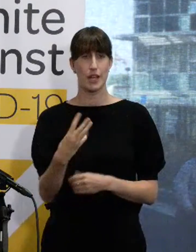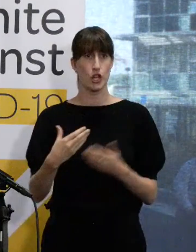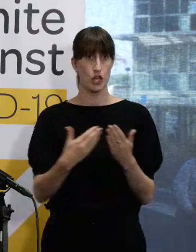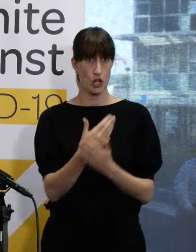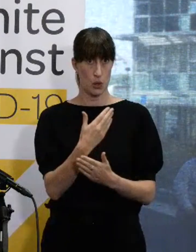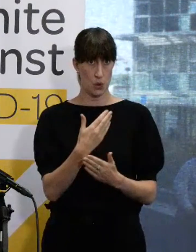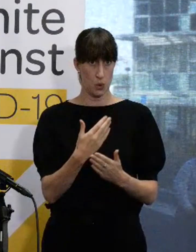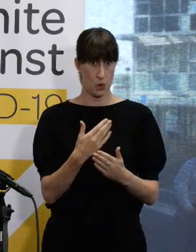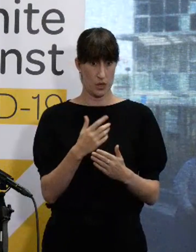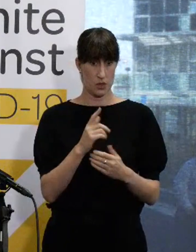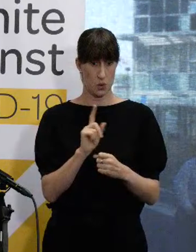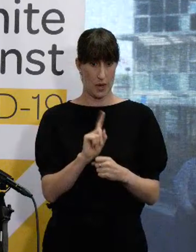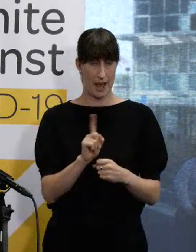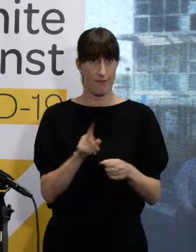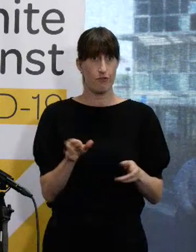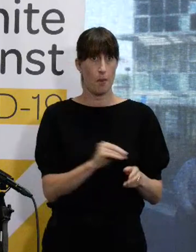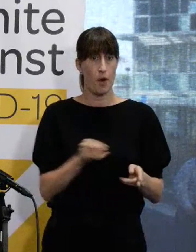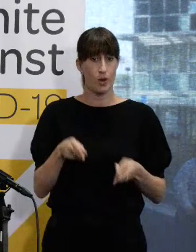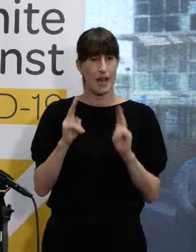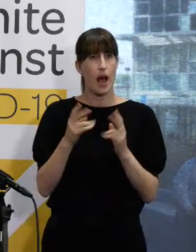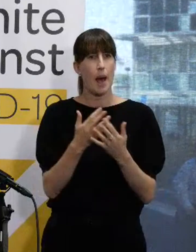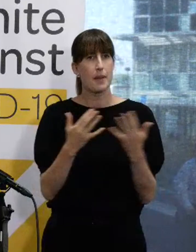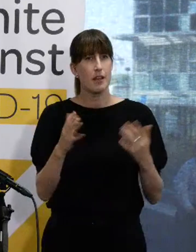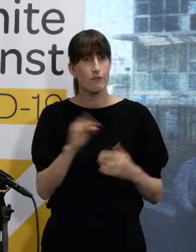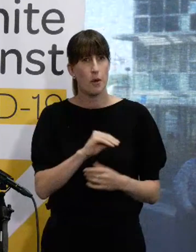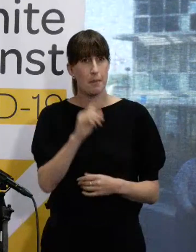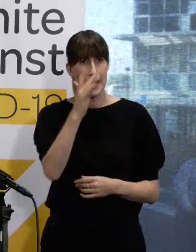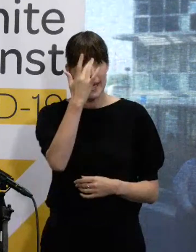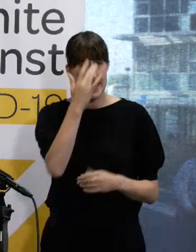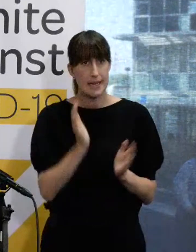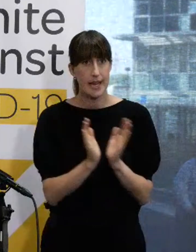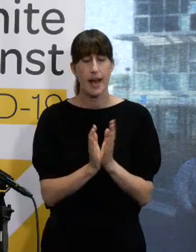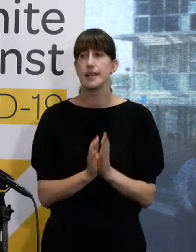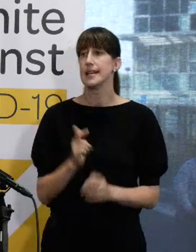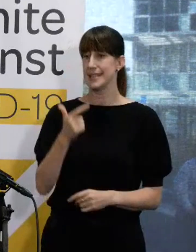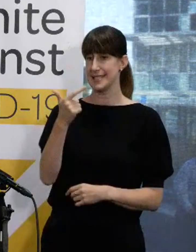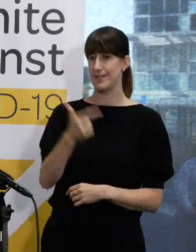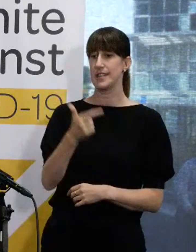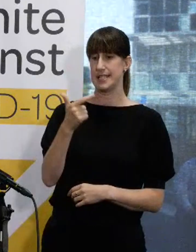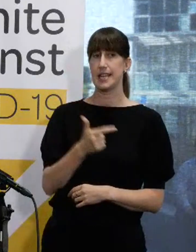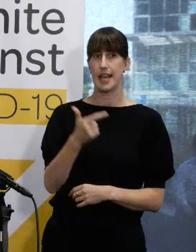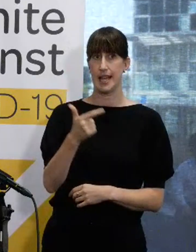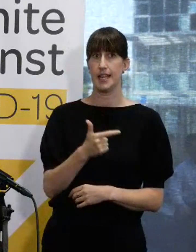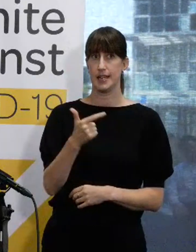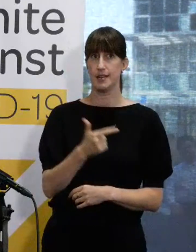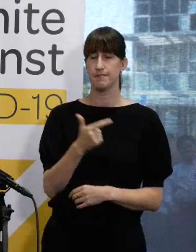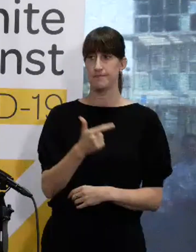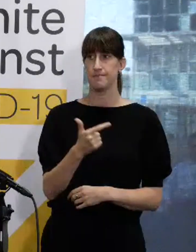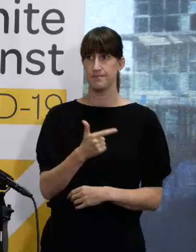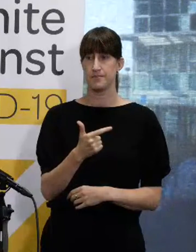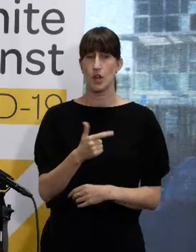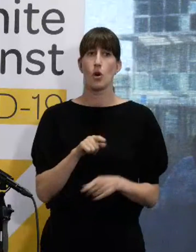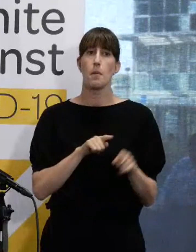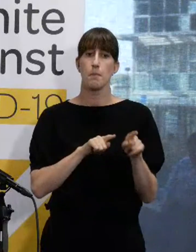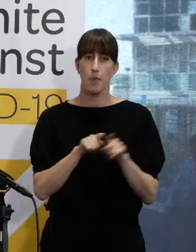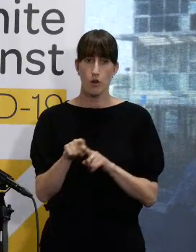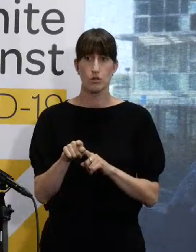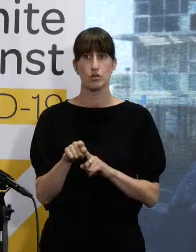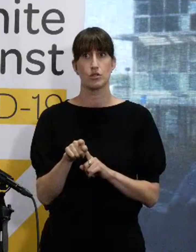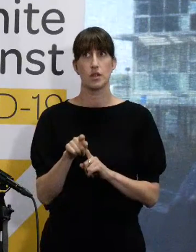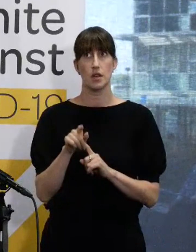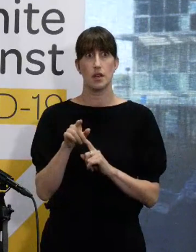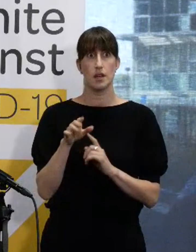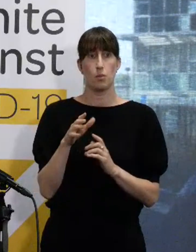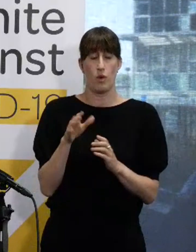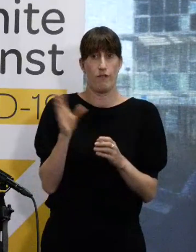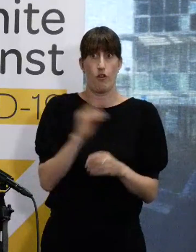So 17. So there were 19 active infections, and of those 17, so the vast majority, they travelled from India,